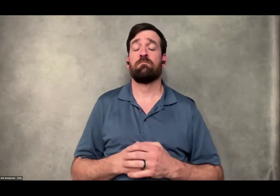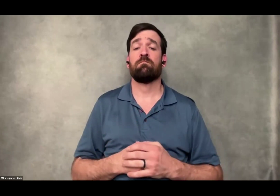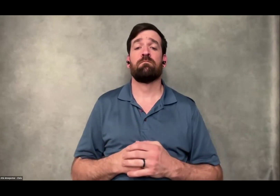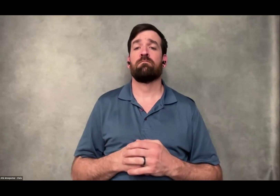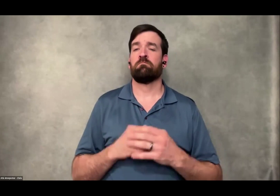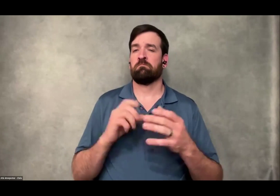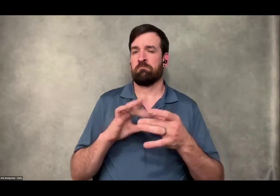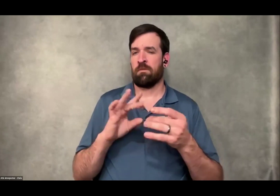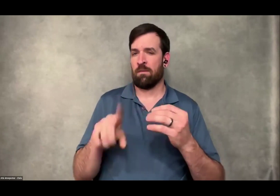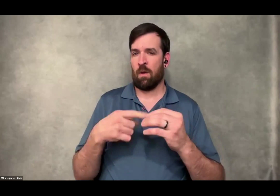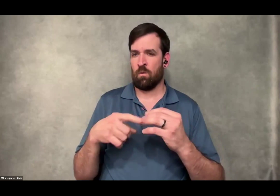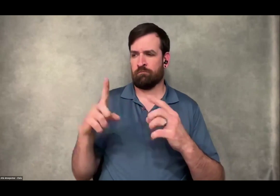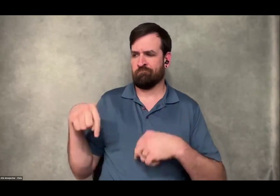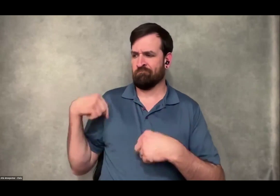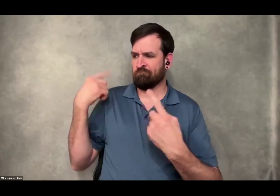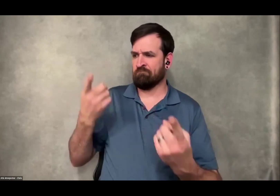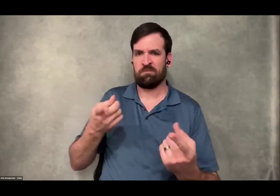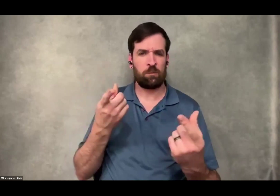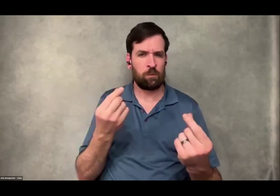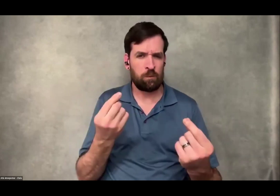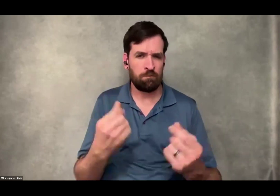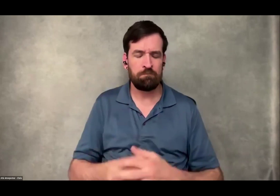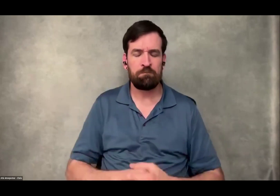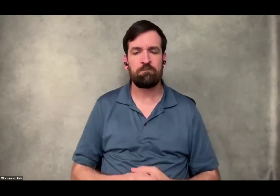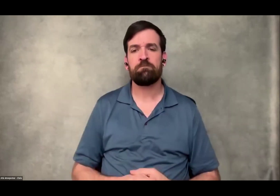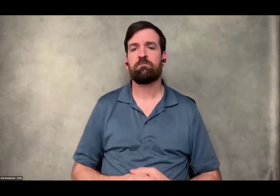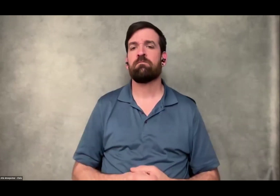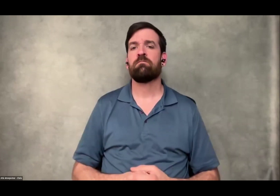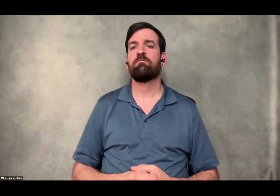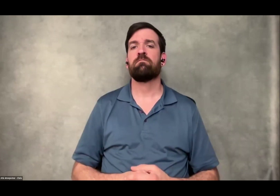a little bit about what we've done so far. So